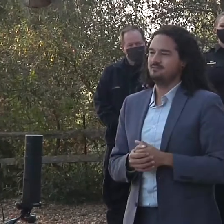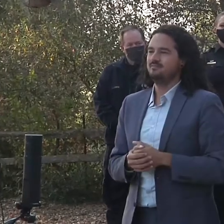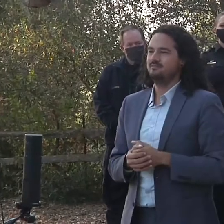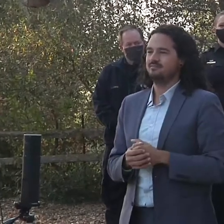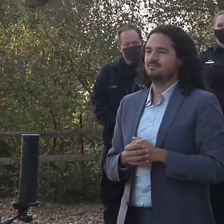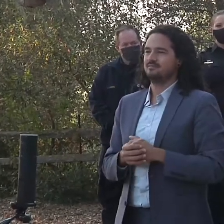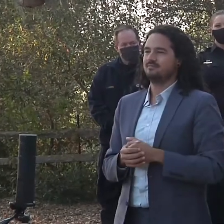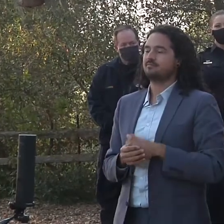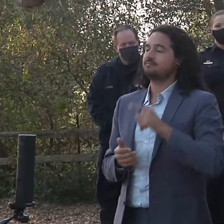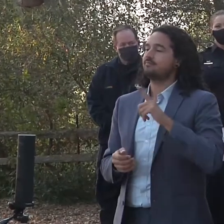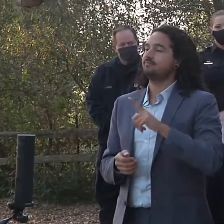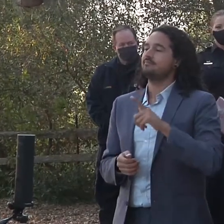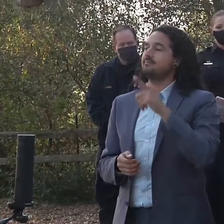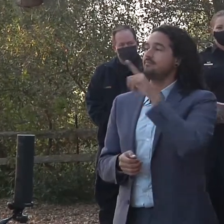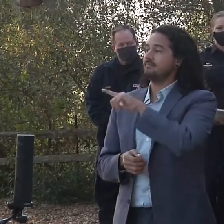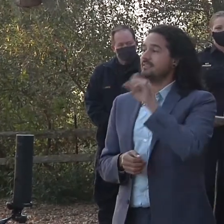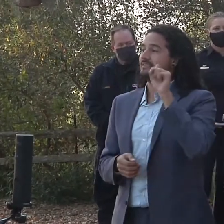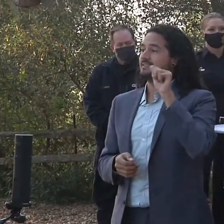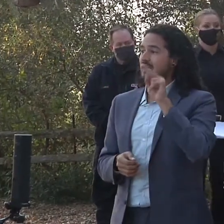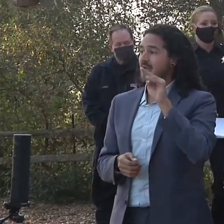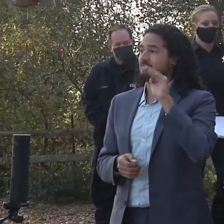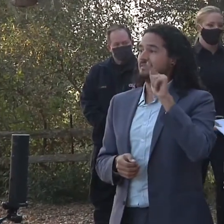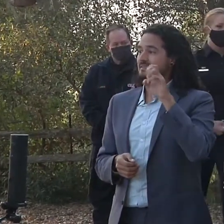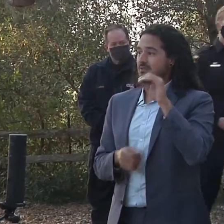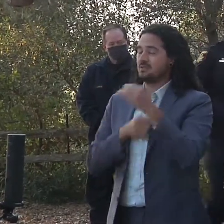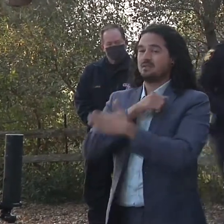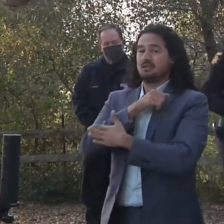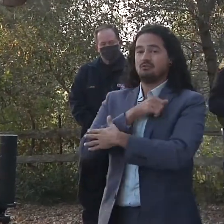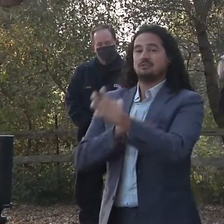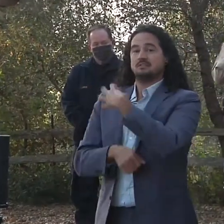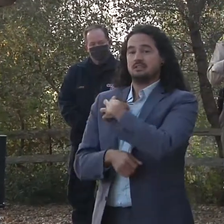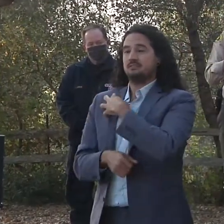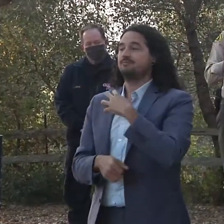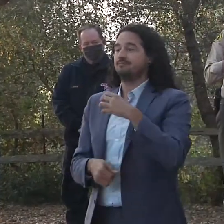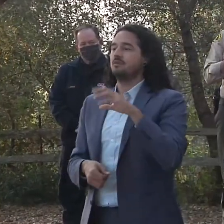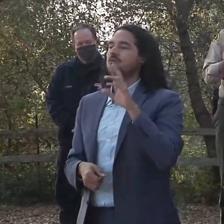Sheriff's Office is Detective Blankswood.